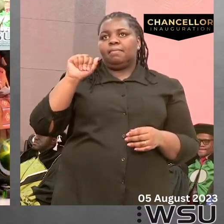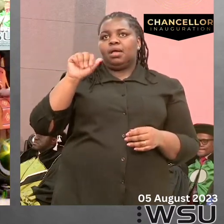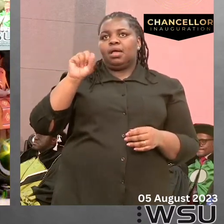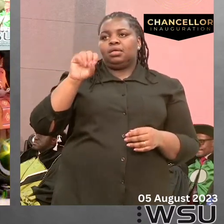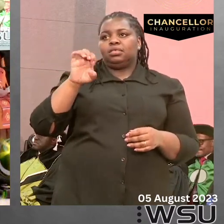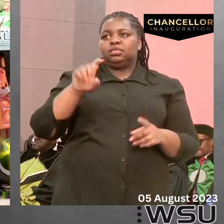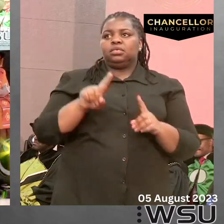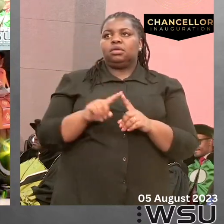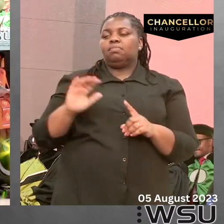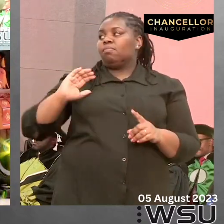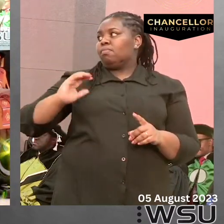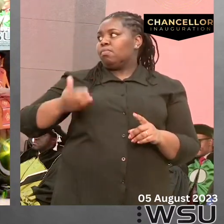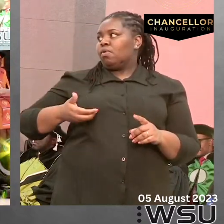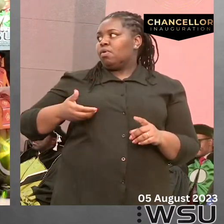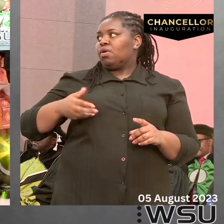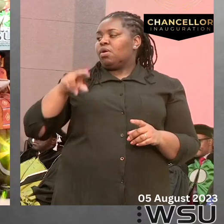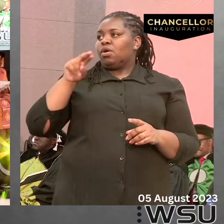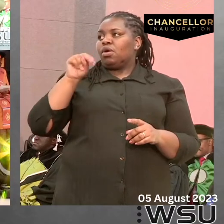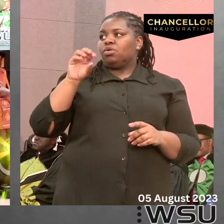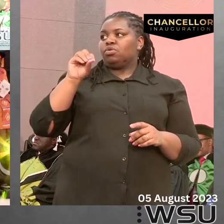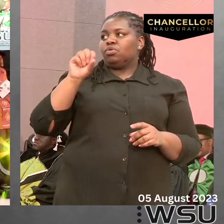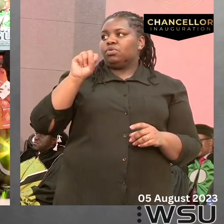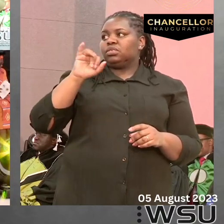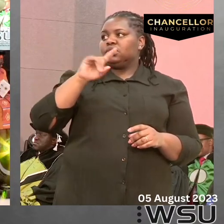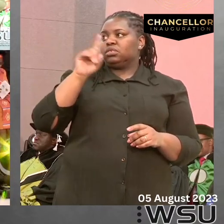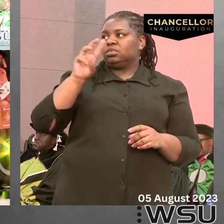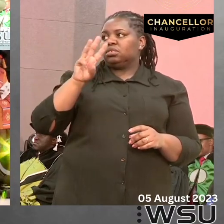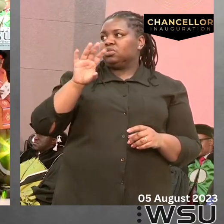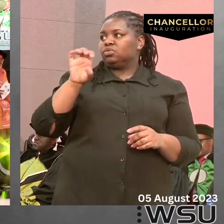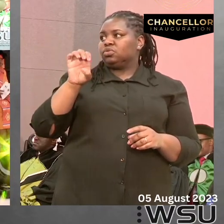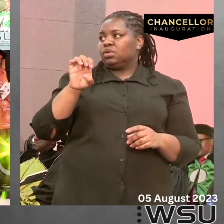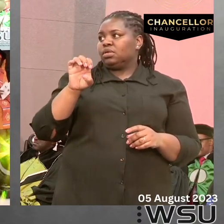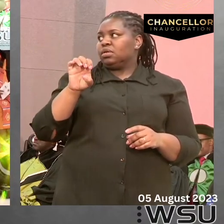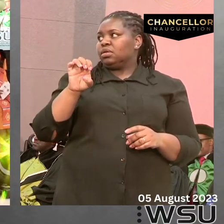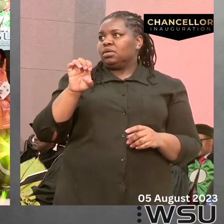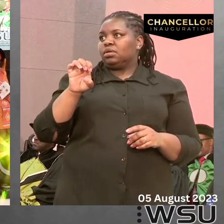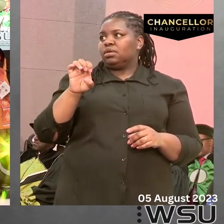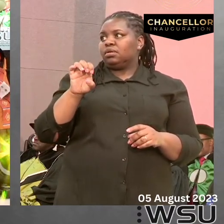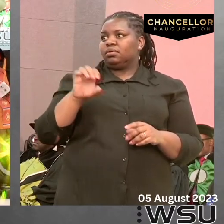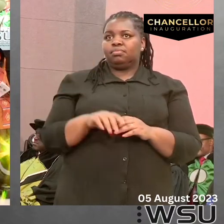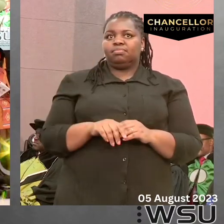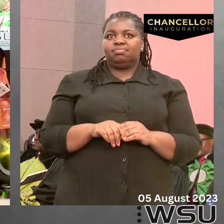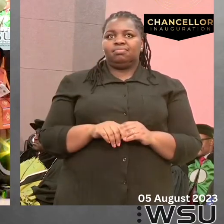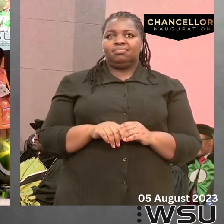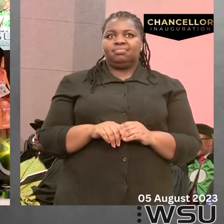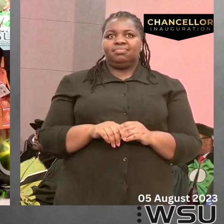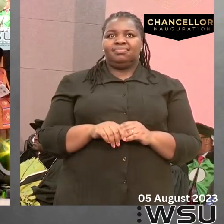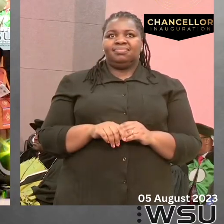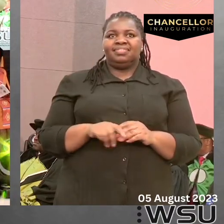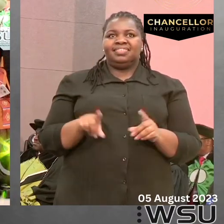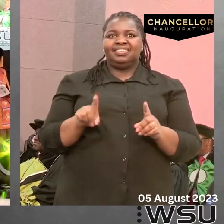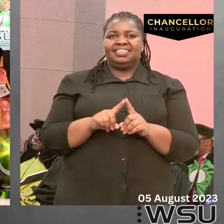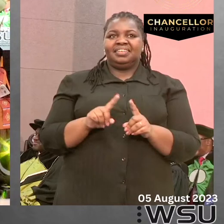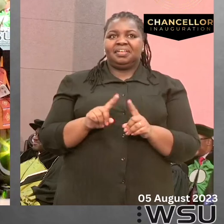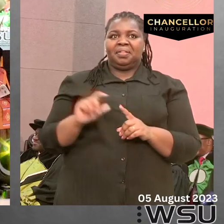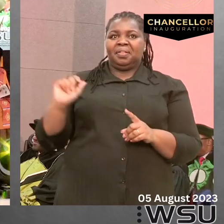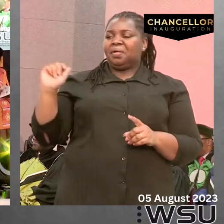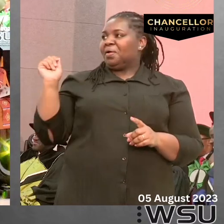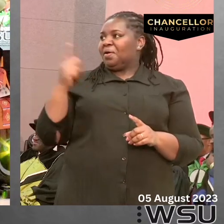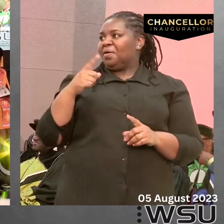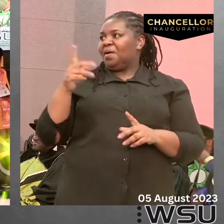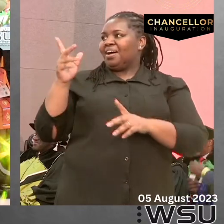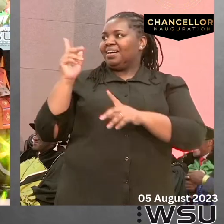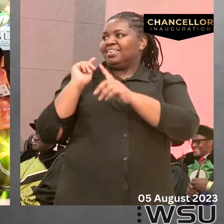thank Nkosikazi, Nosizwe, Nolindisiso, Mtirara, and all the traditional